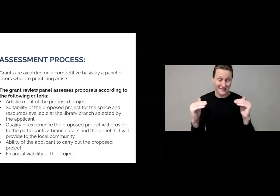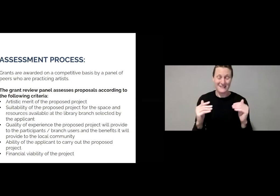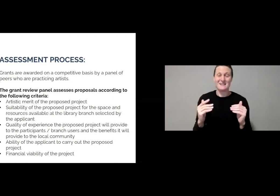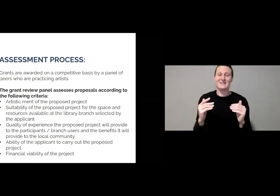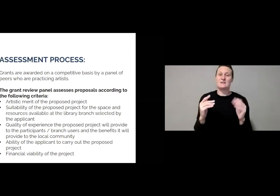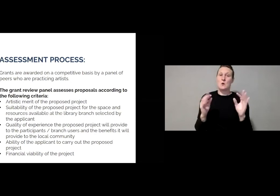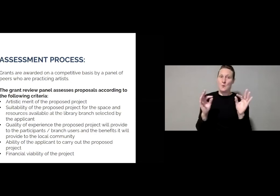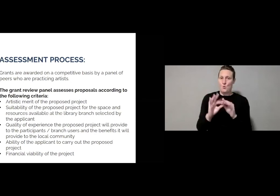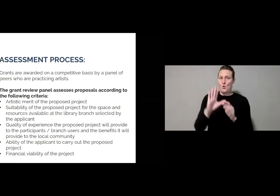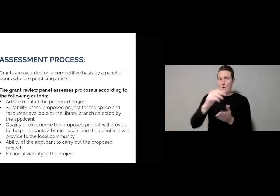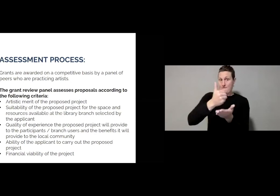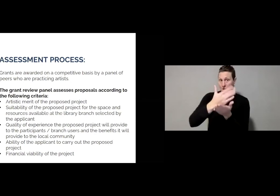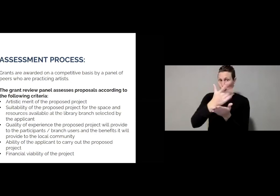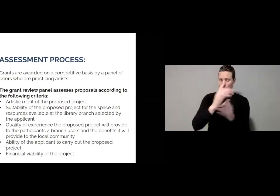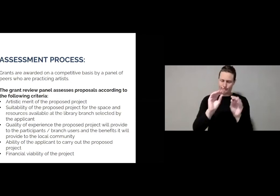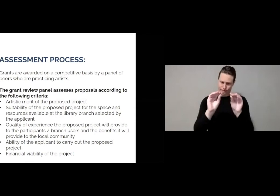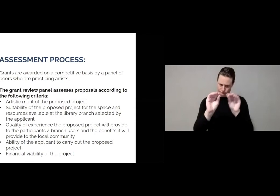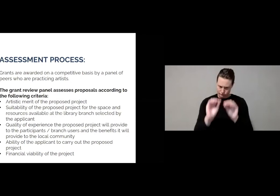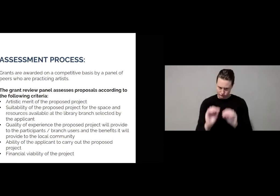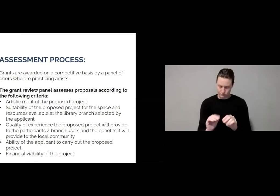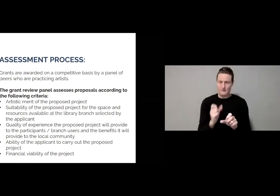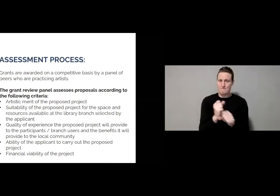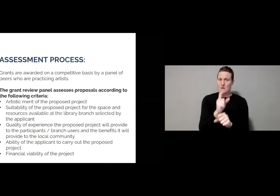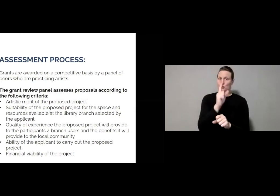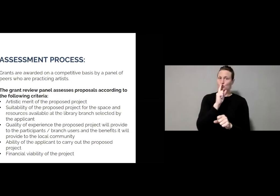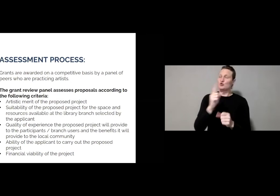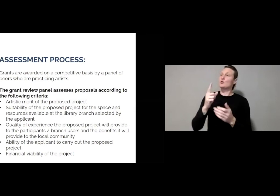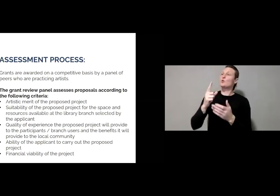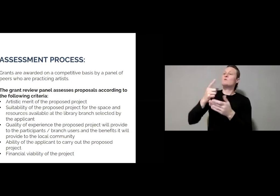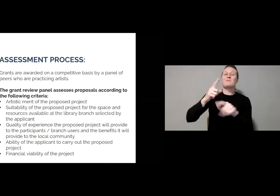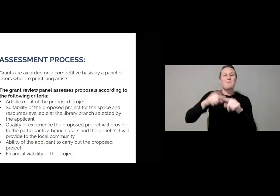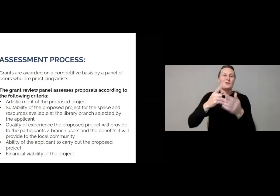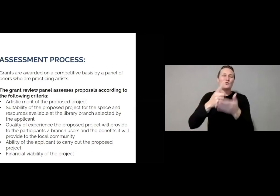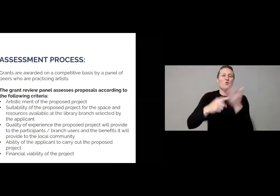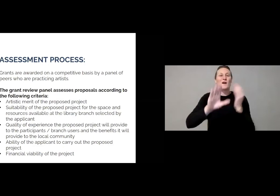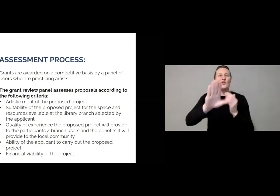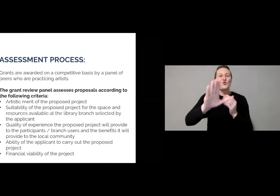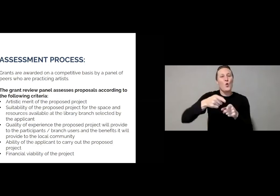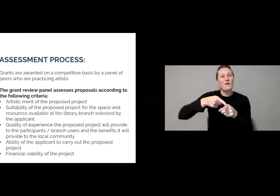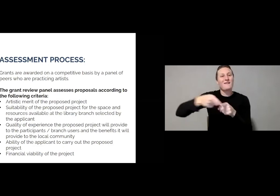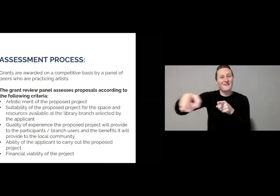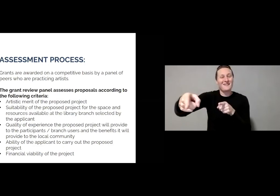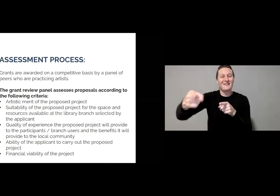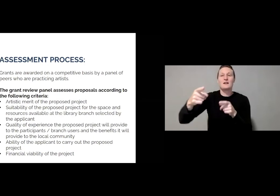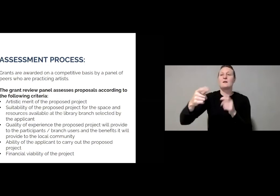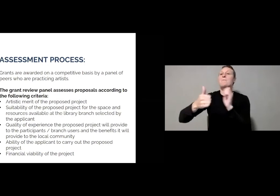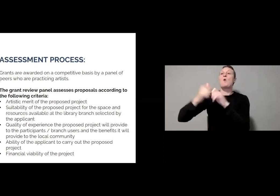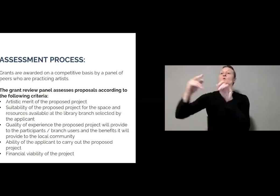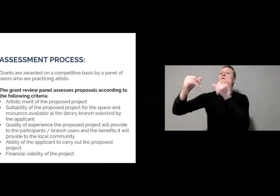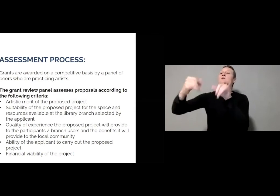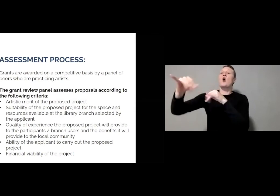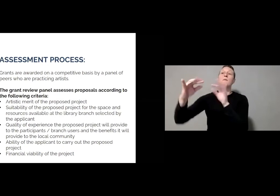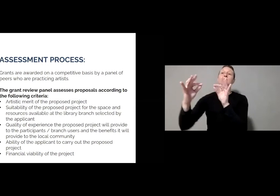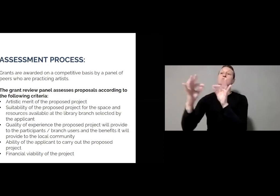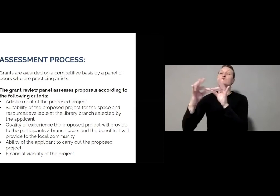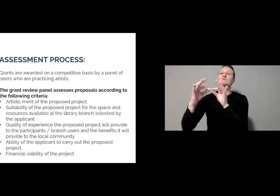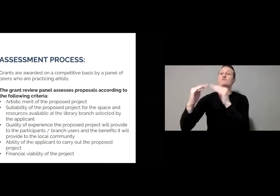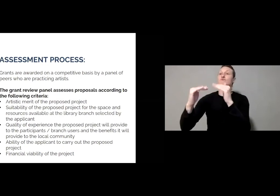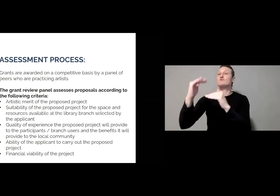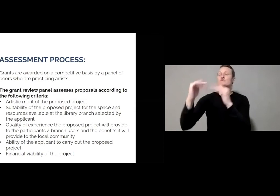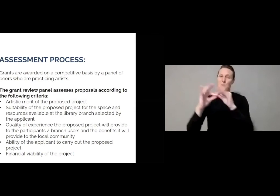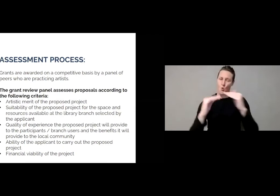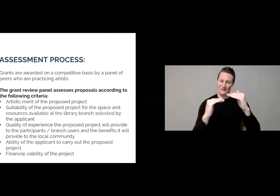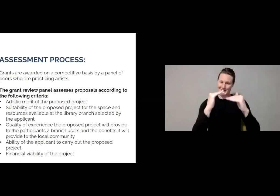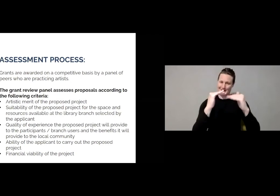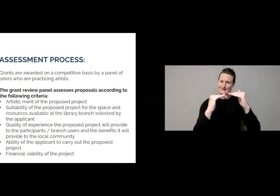properly, you know, paid at the rates, depending what rates your particular art practice tends to use, whether